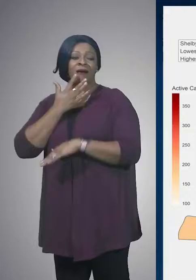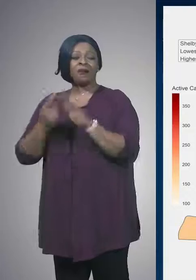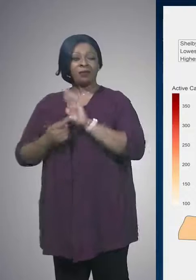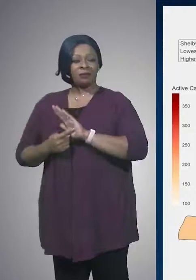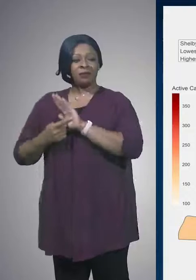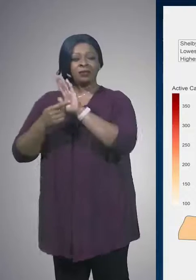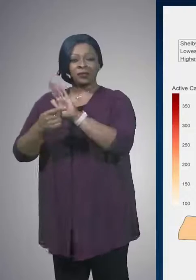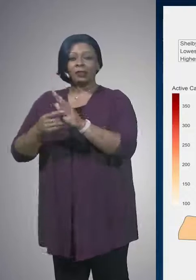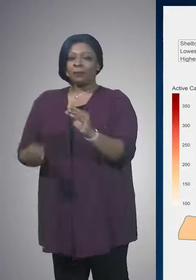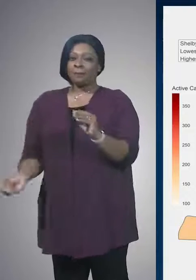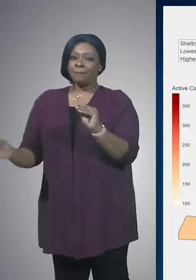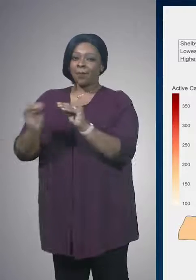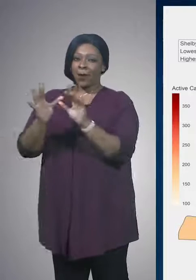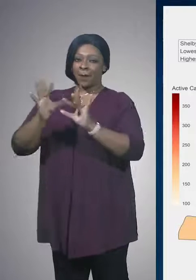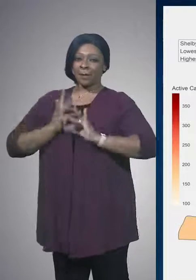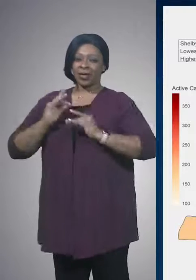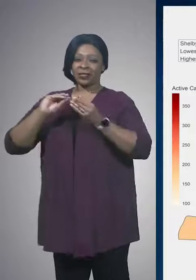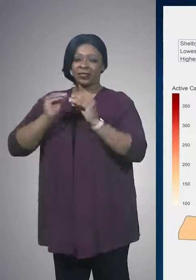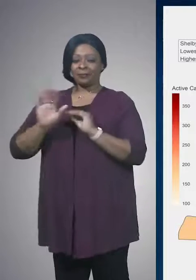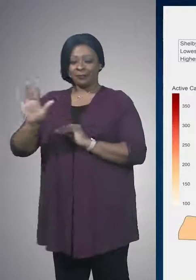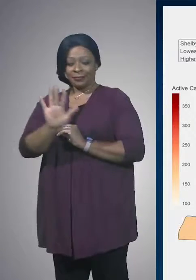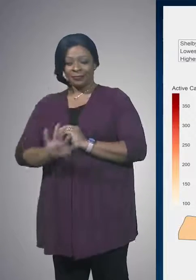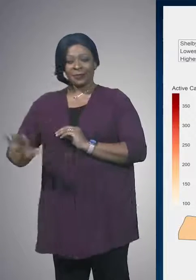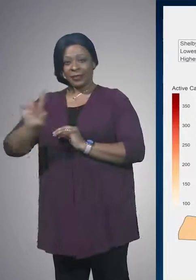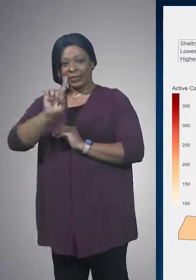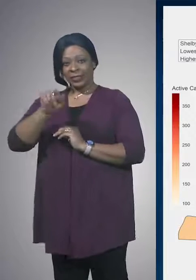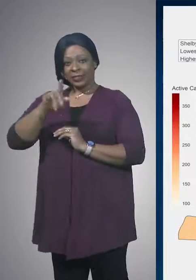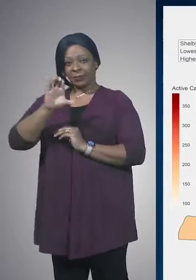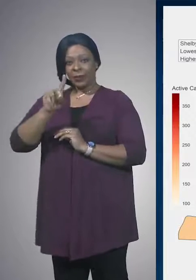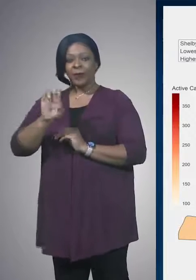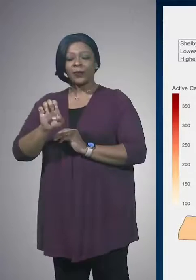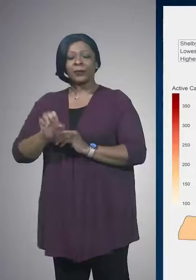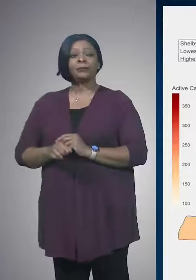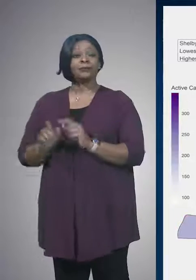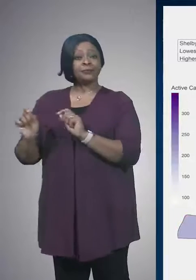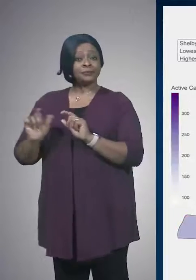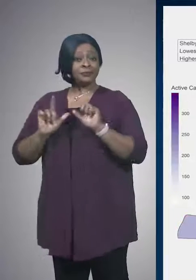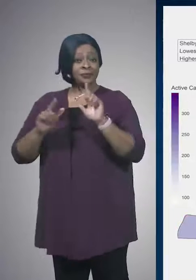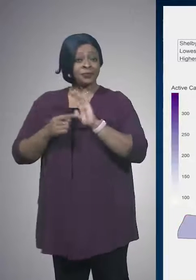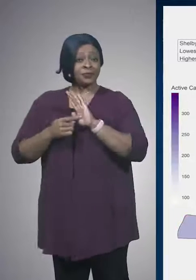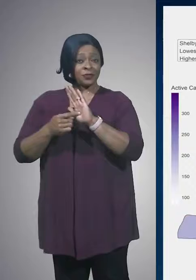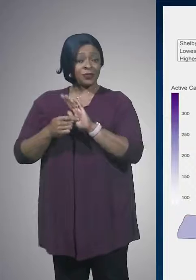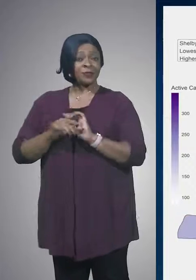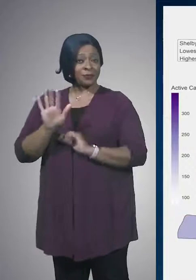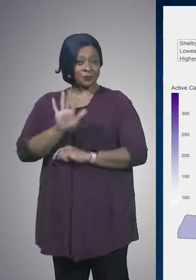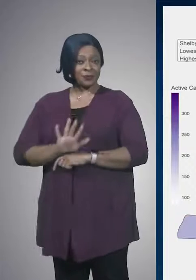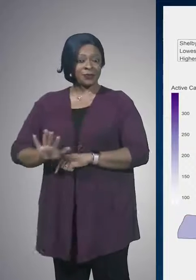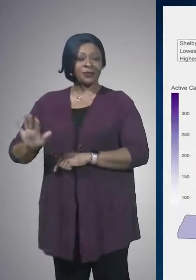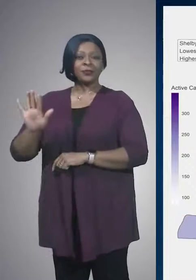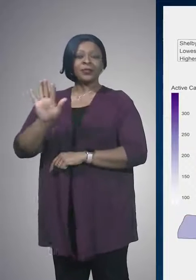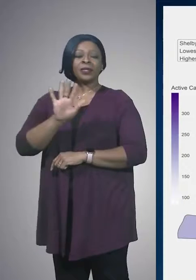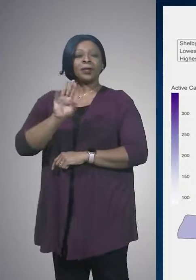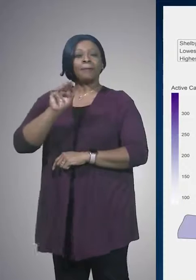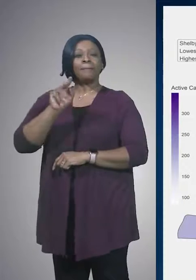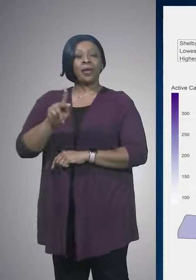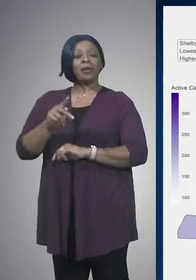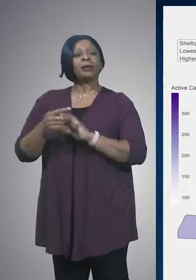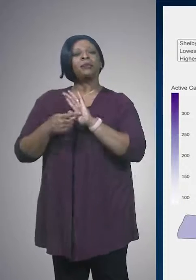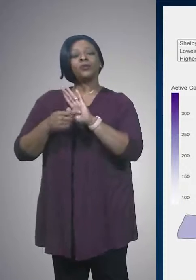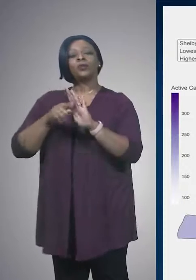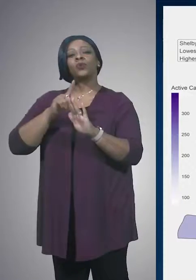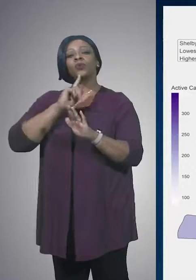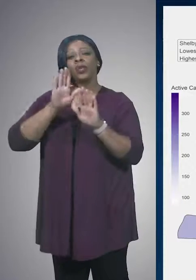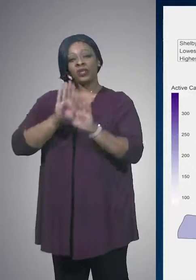there are more active cases in the population in those zip codes. Next slide. And this is a map showing the